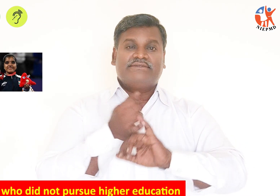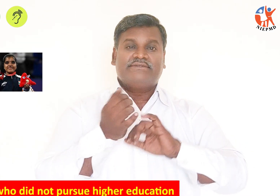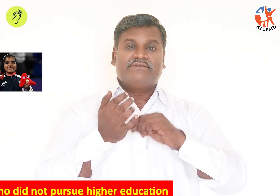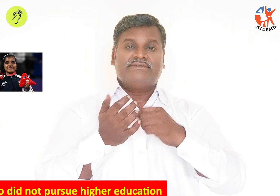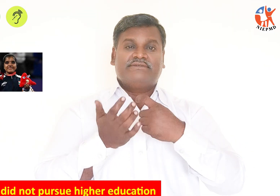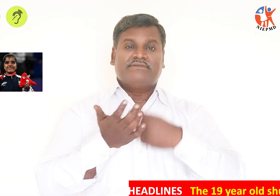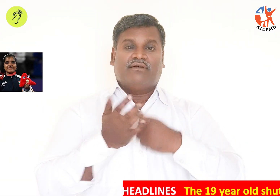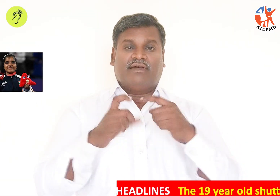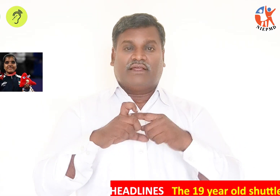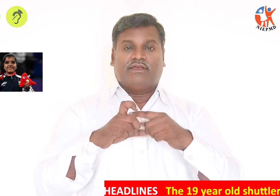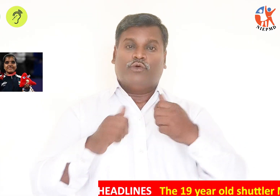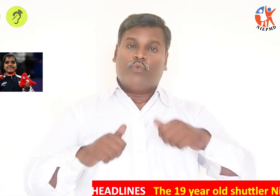paralympics badminton